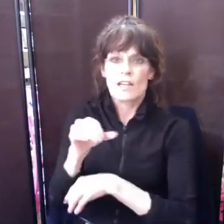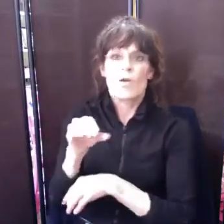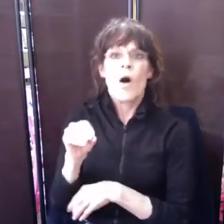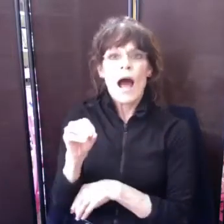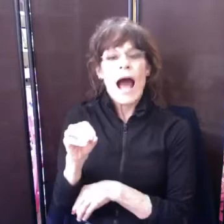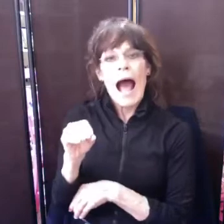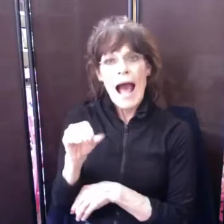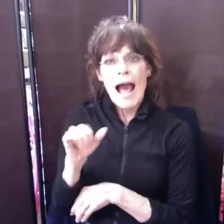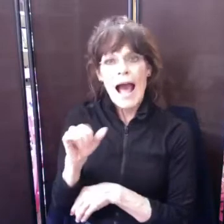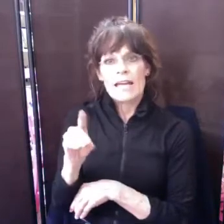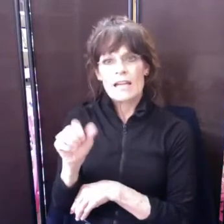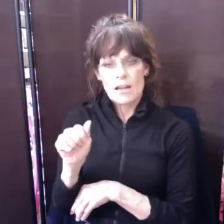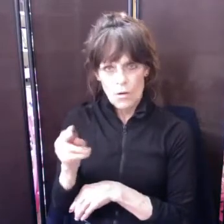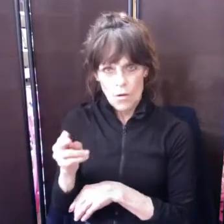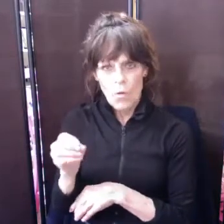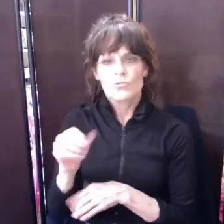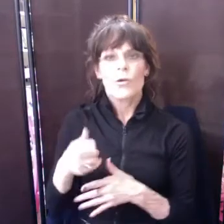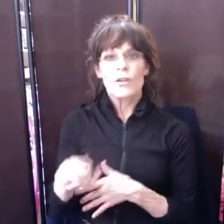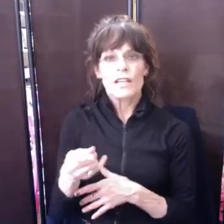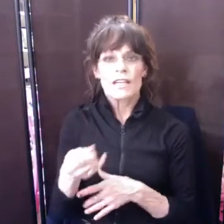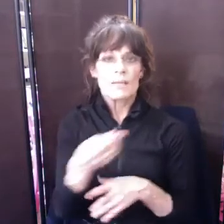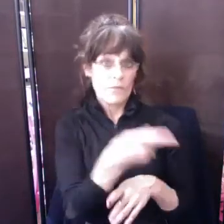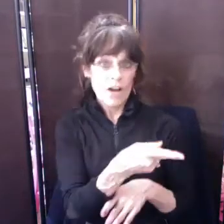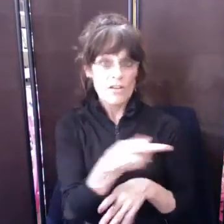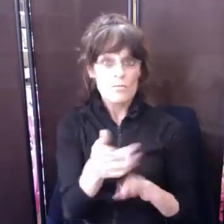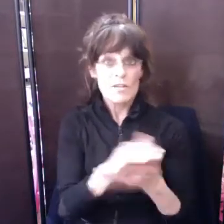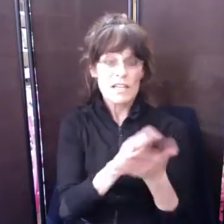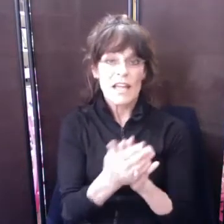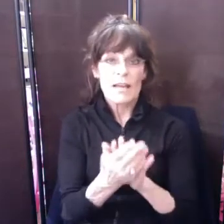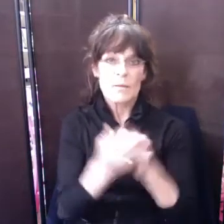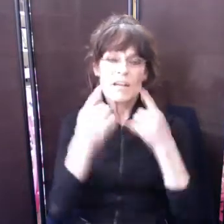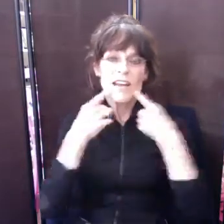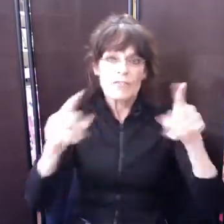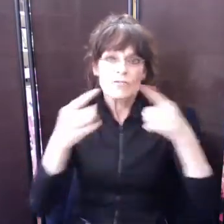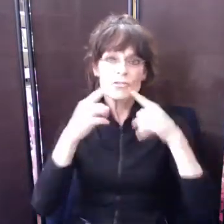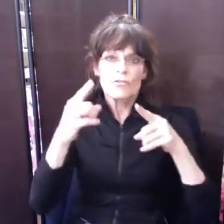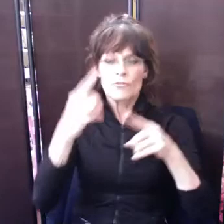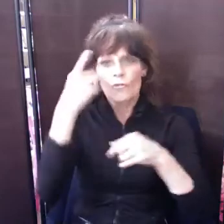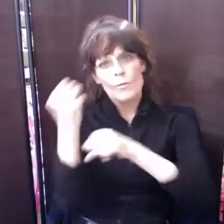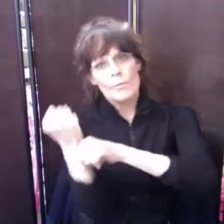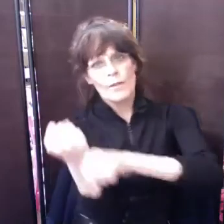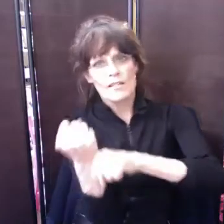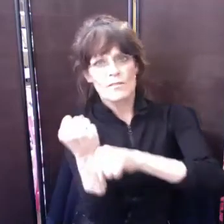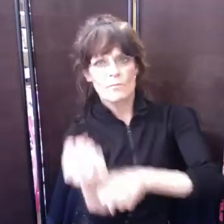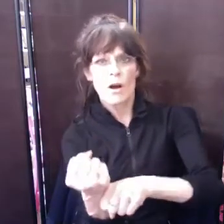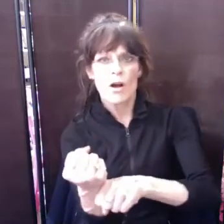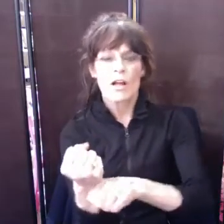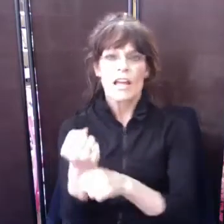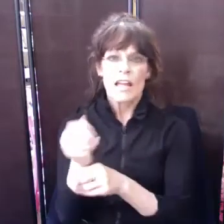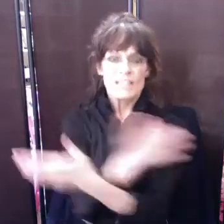out of the service and he became a minor league baseball announcer and disc jockey in Boise. And, my dad was a real baseball guy. He